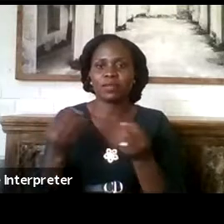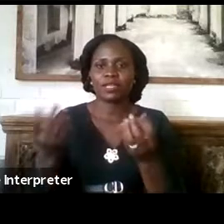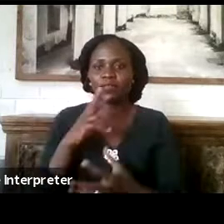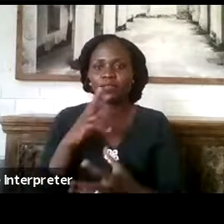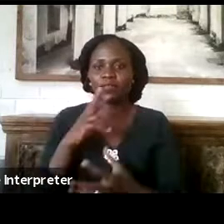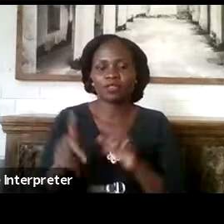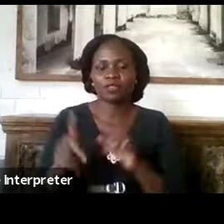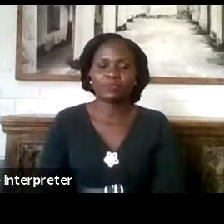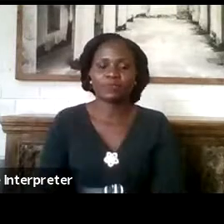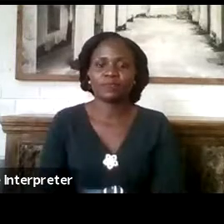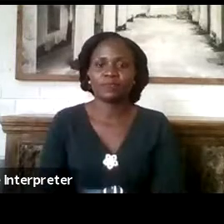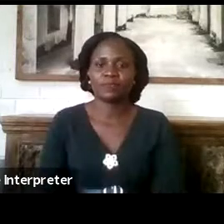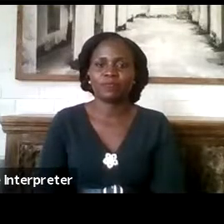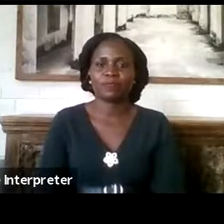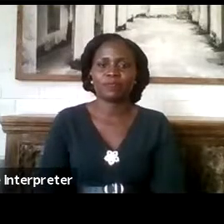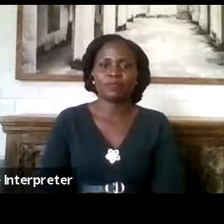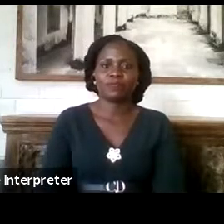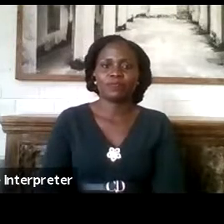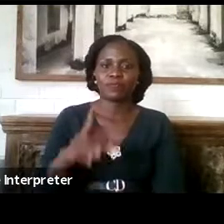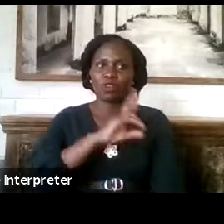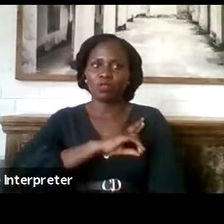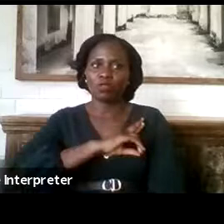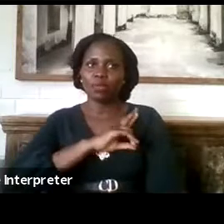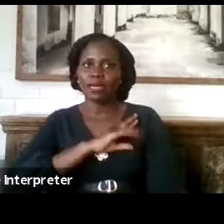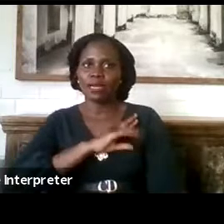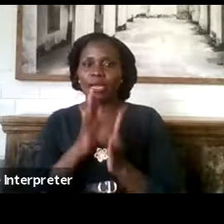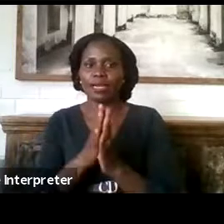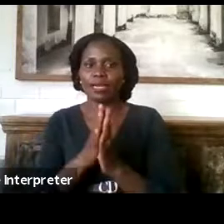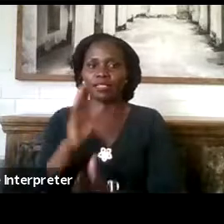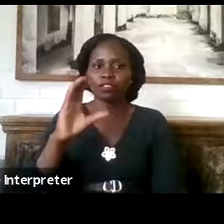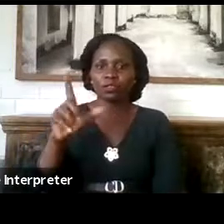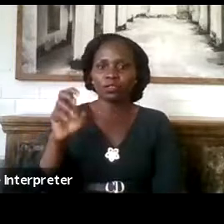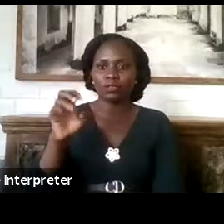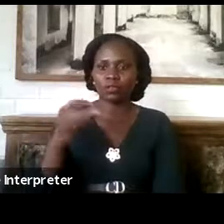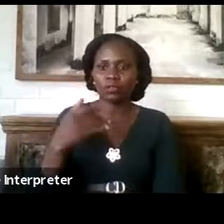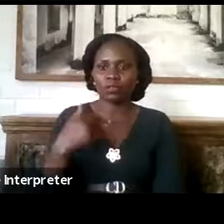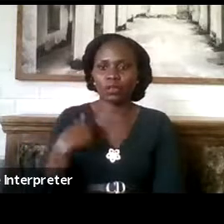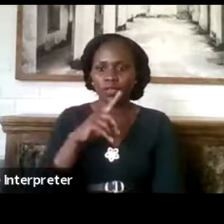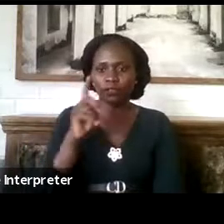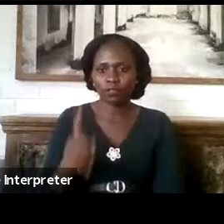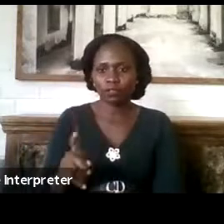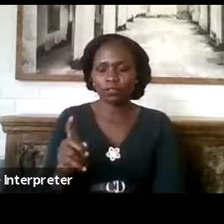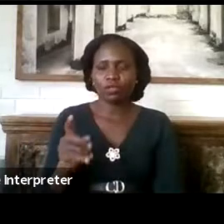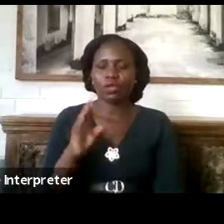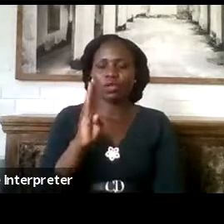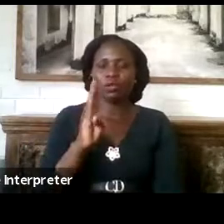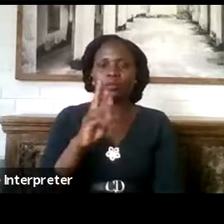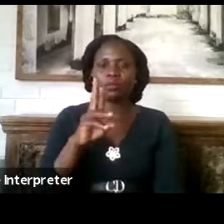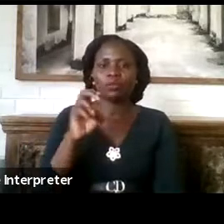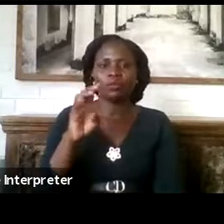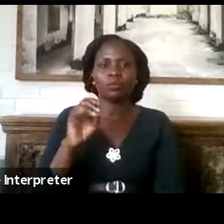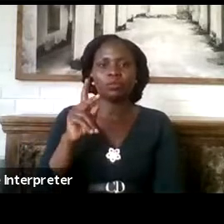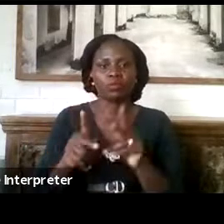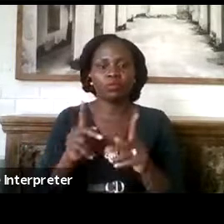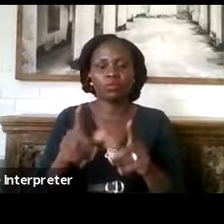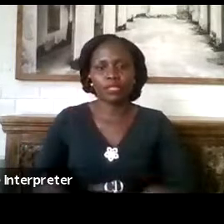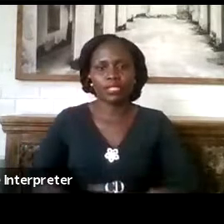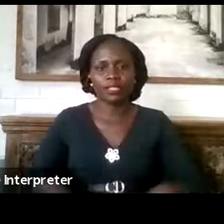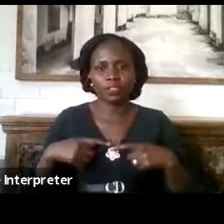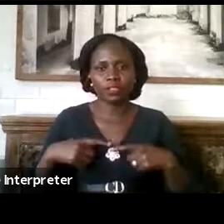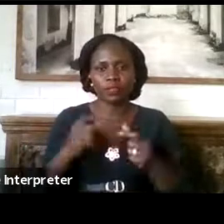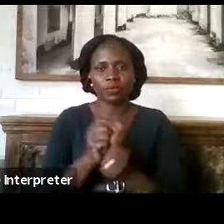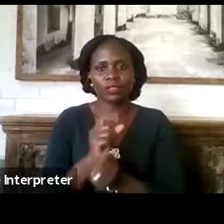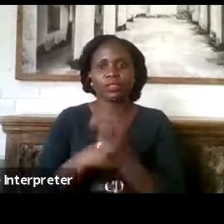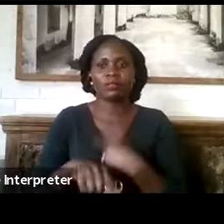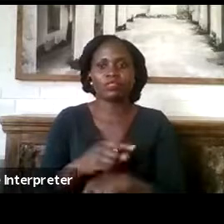Robert, there is a question here from Brenda asking people with living disability informed of their rights to have access to